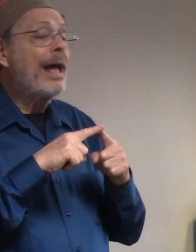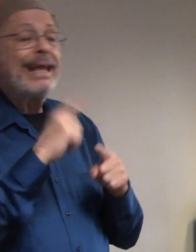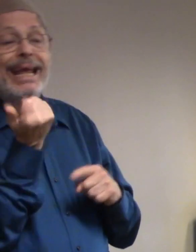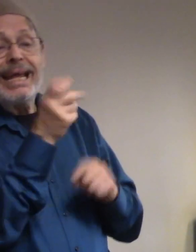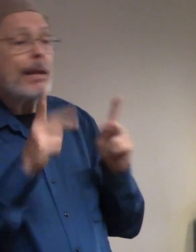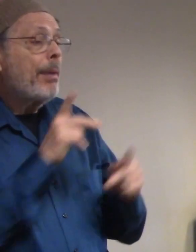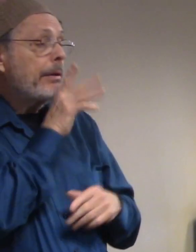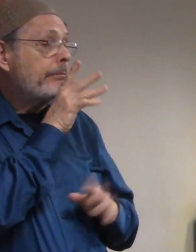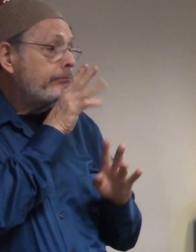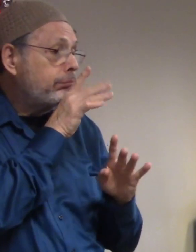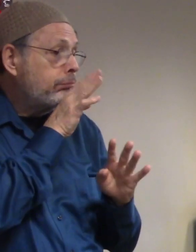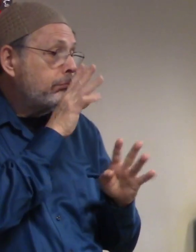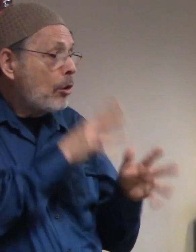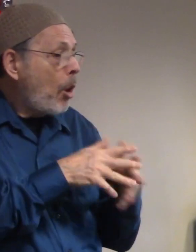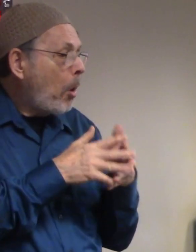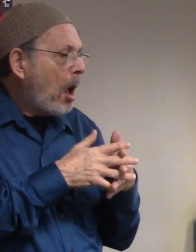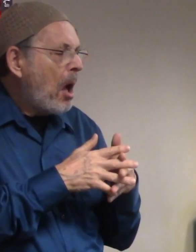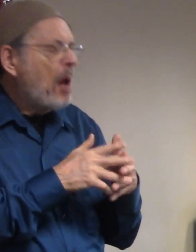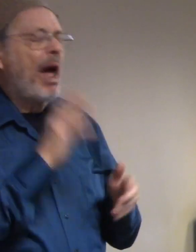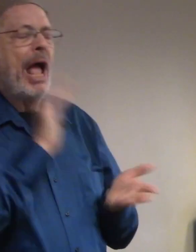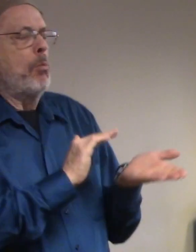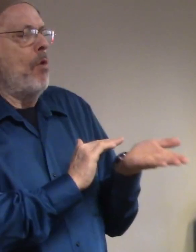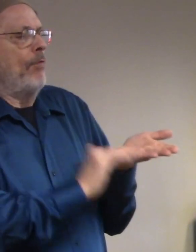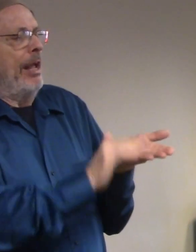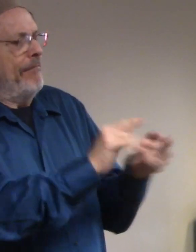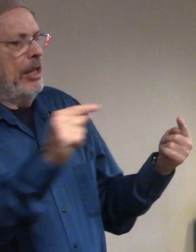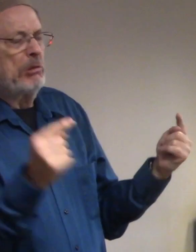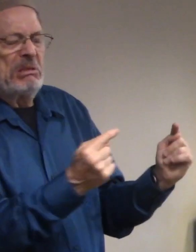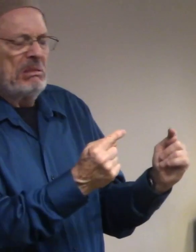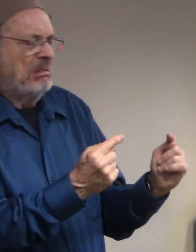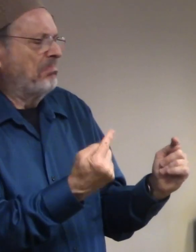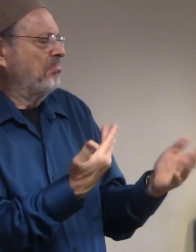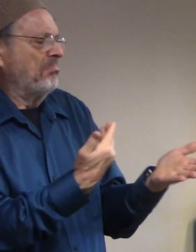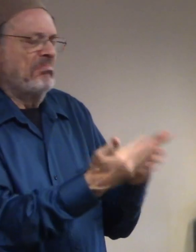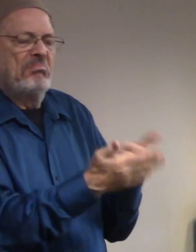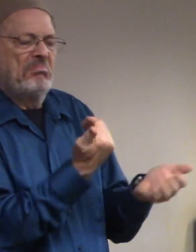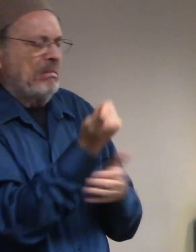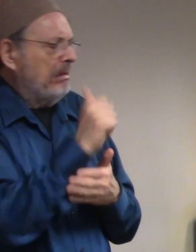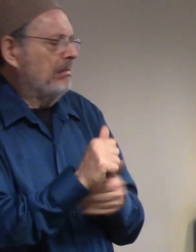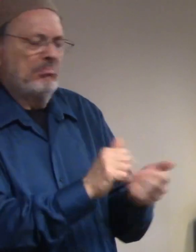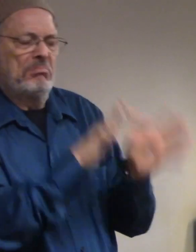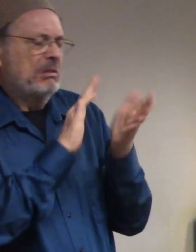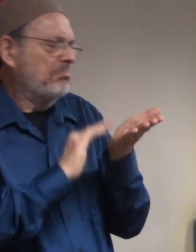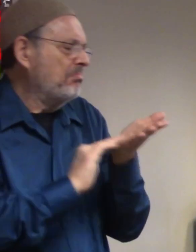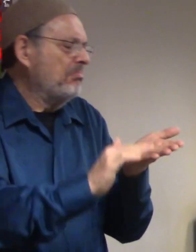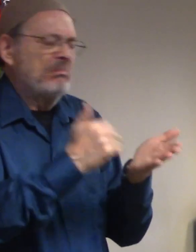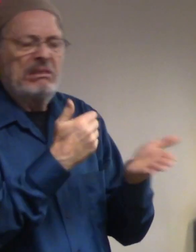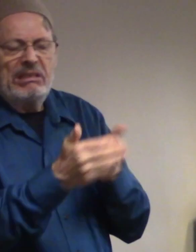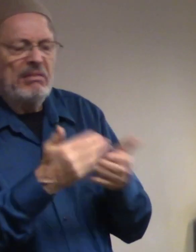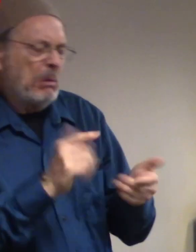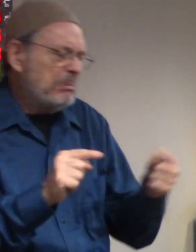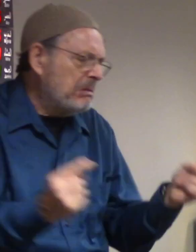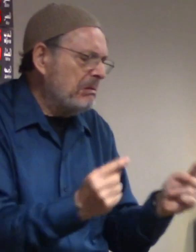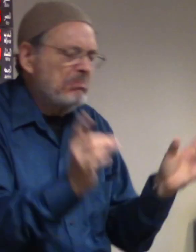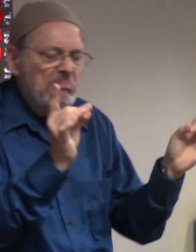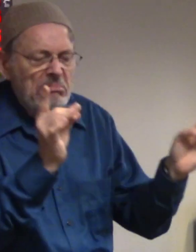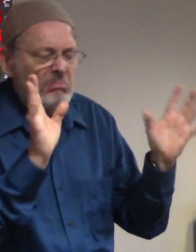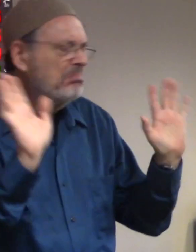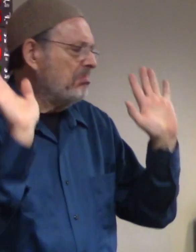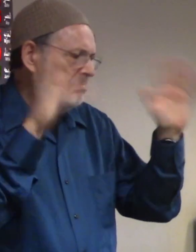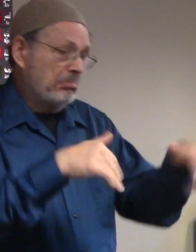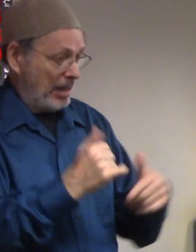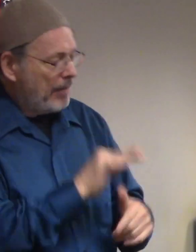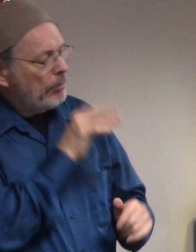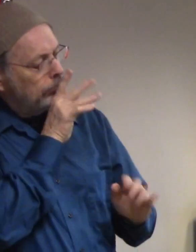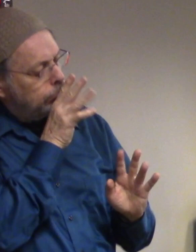I will not forgive their sins, whether it's as great as the foam on the ocean floor or the sands in the world or the pebbles and the rocks in this